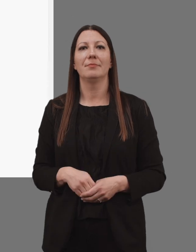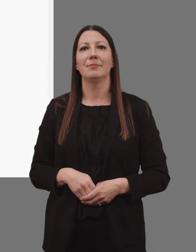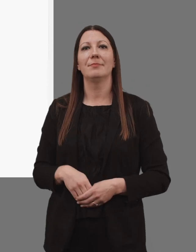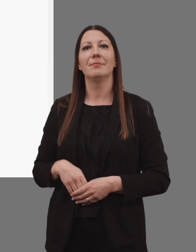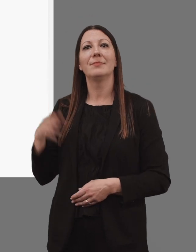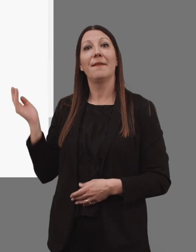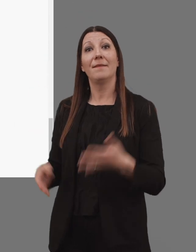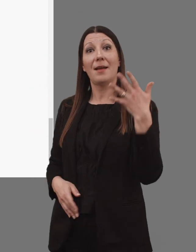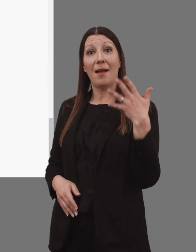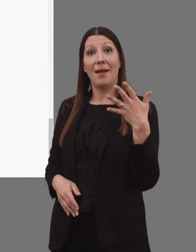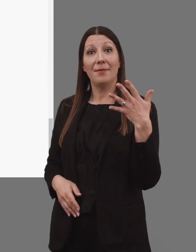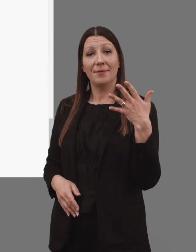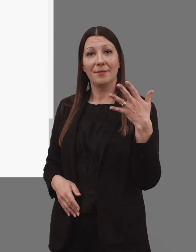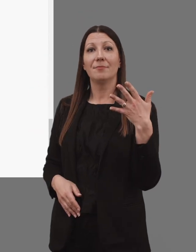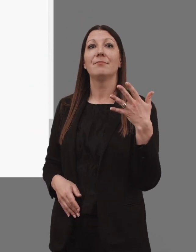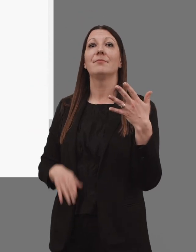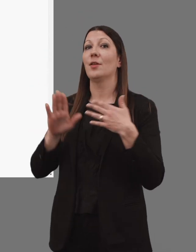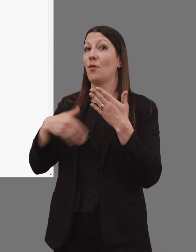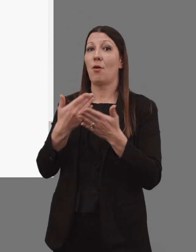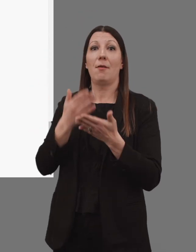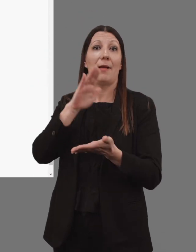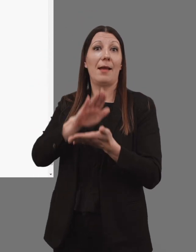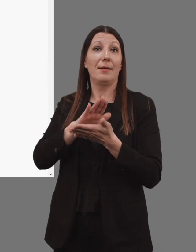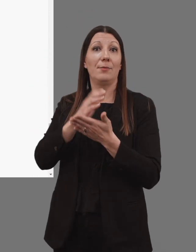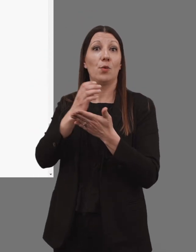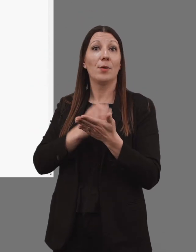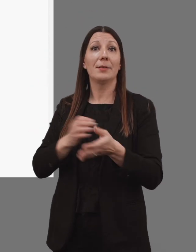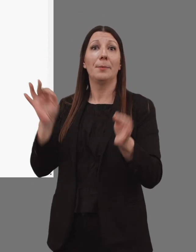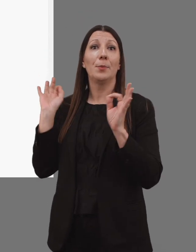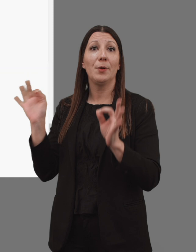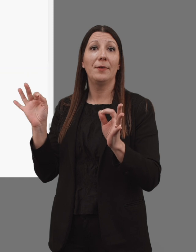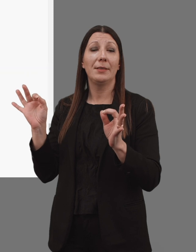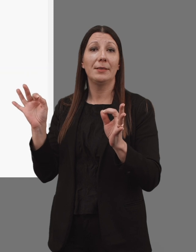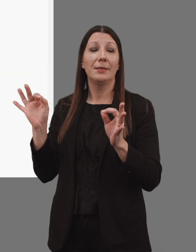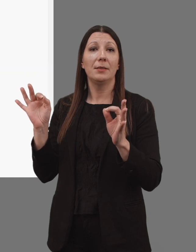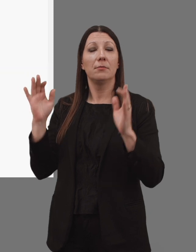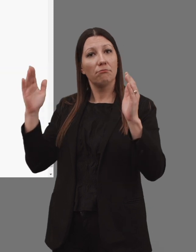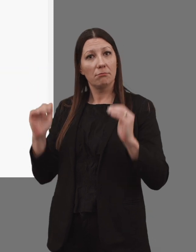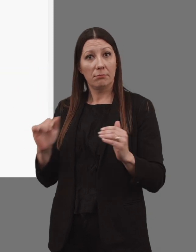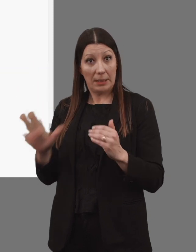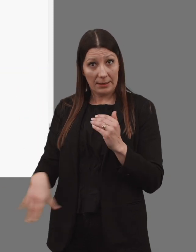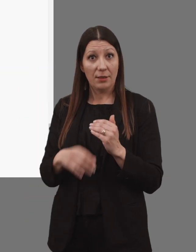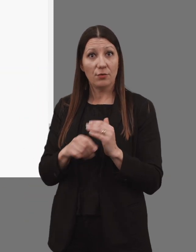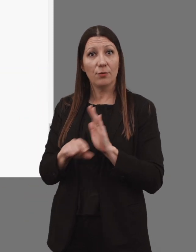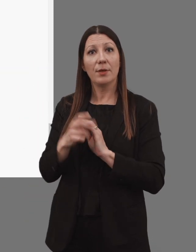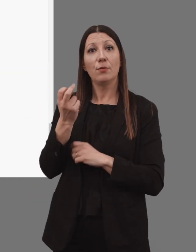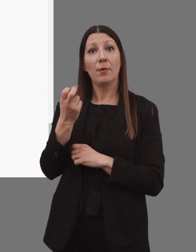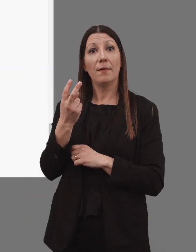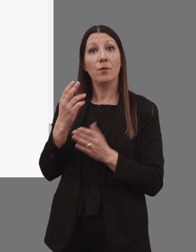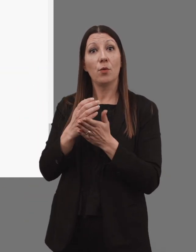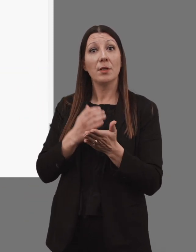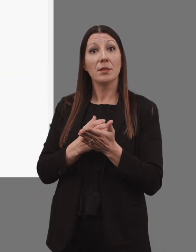12 courses. They're all academic courses. That's great. Have you taken additional grade 12 courses?